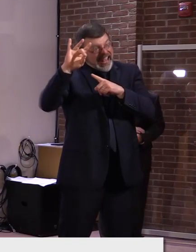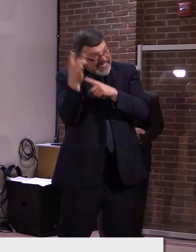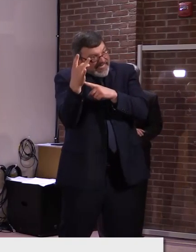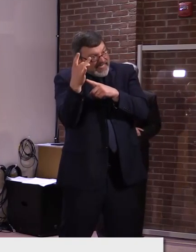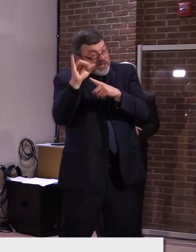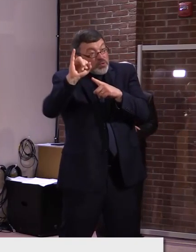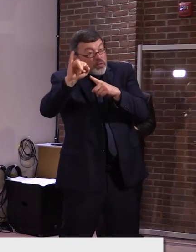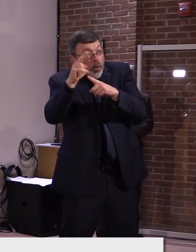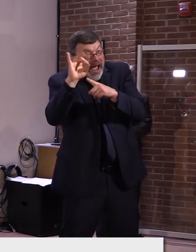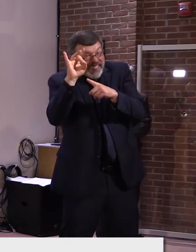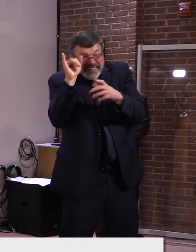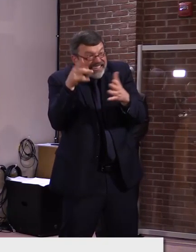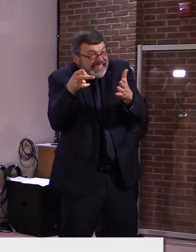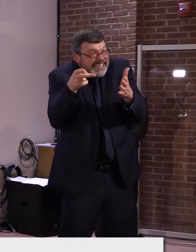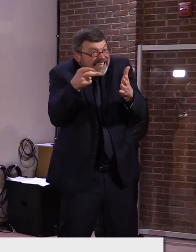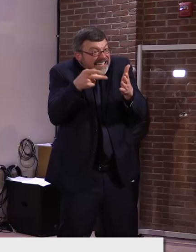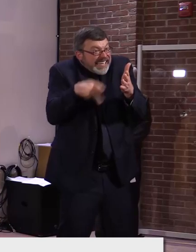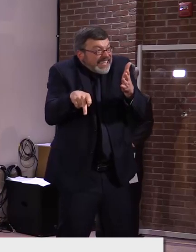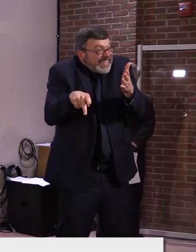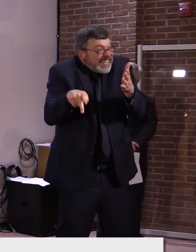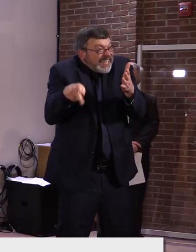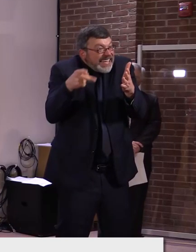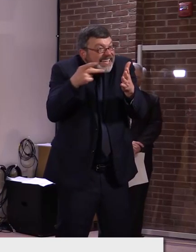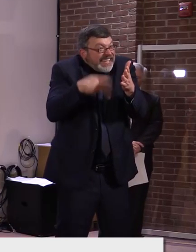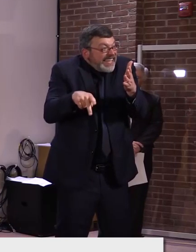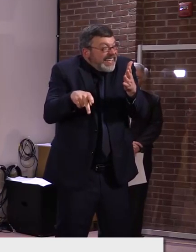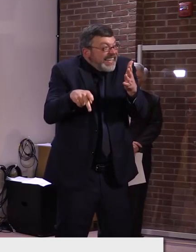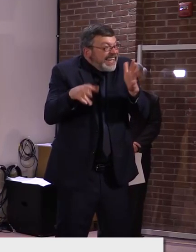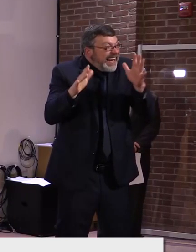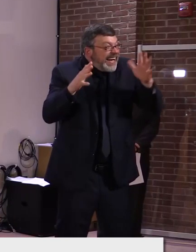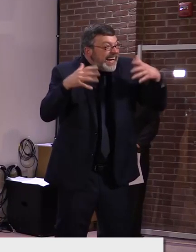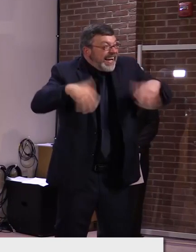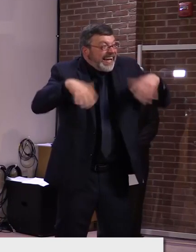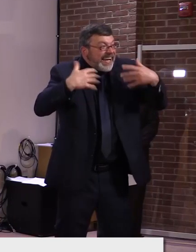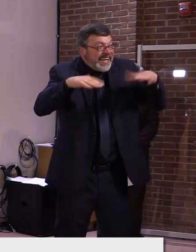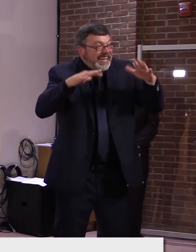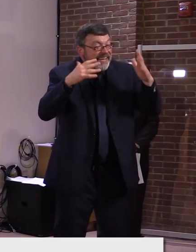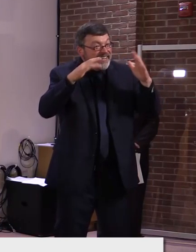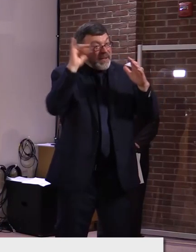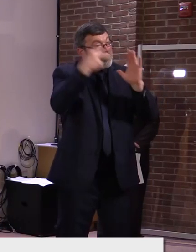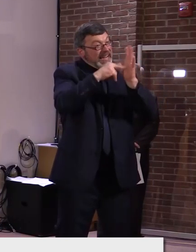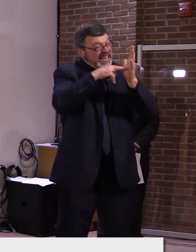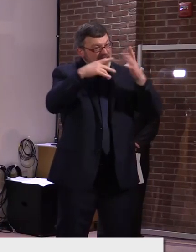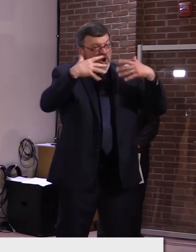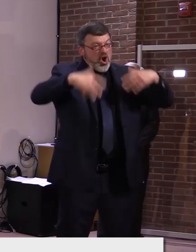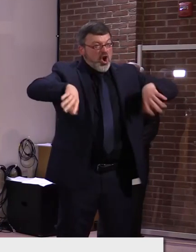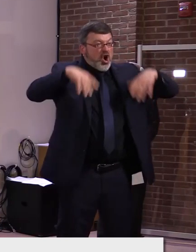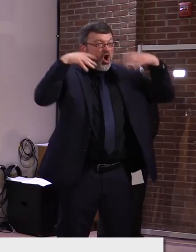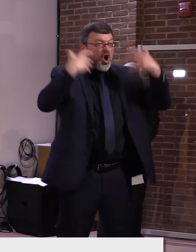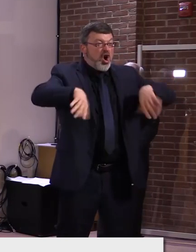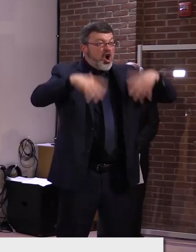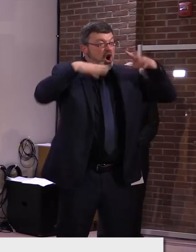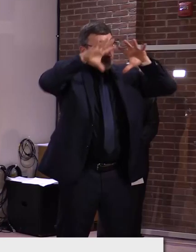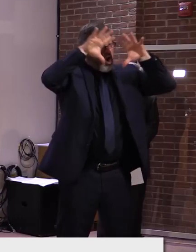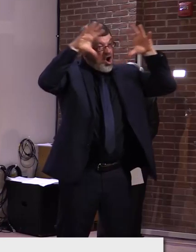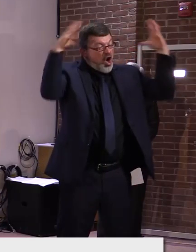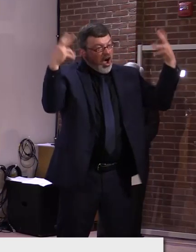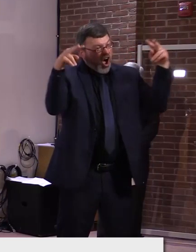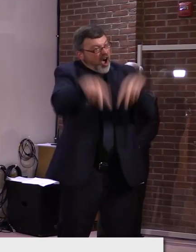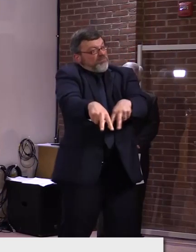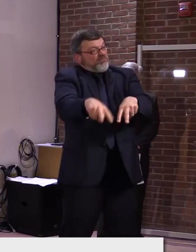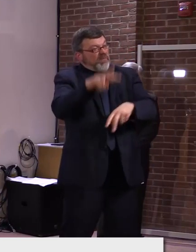world what this brave little state is capable of. With that, I'll now turn it over to Secretary French for our education